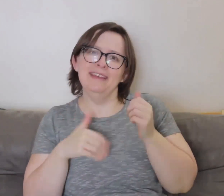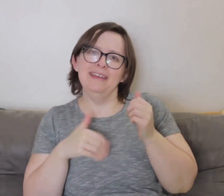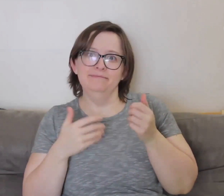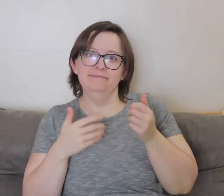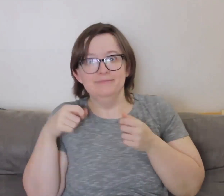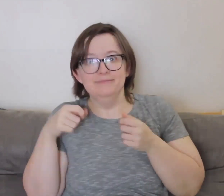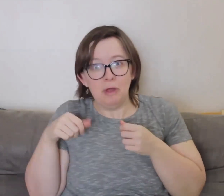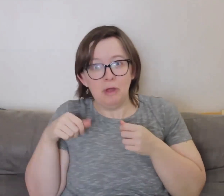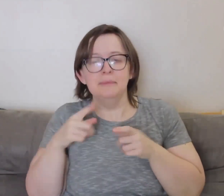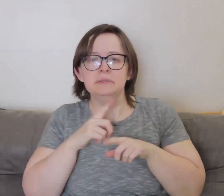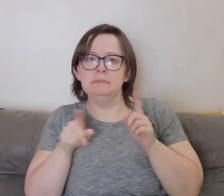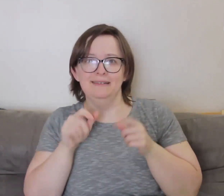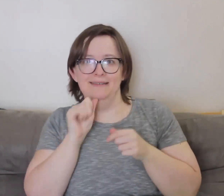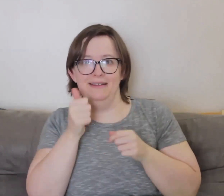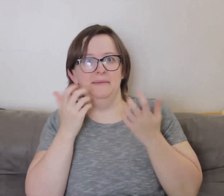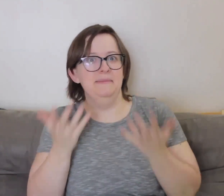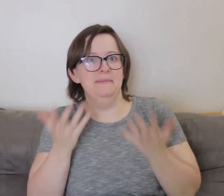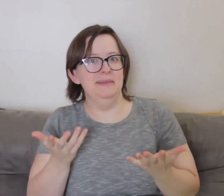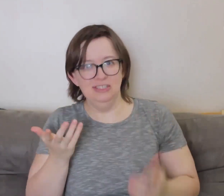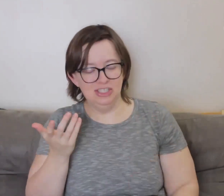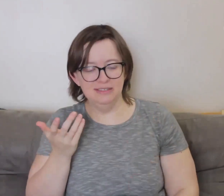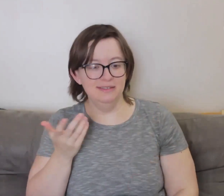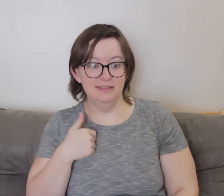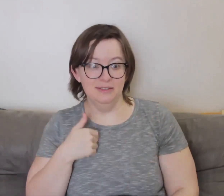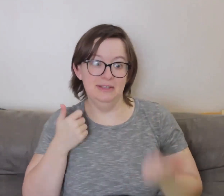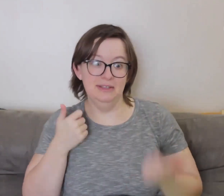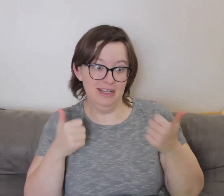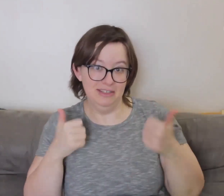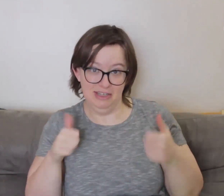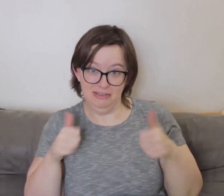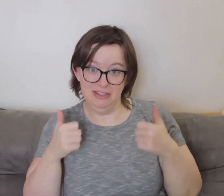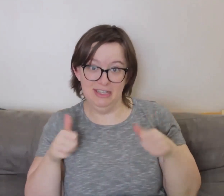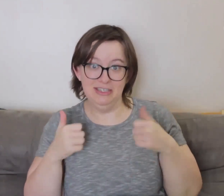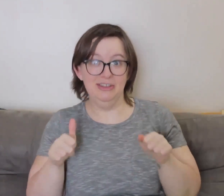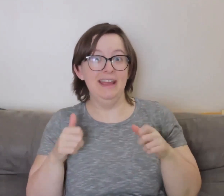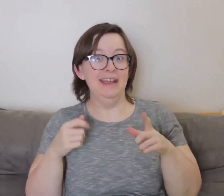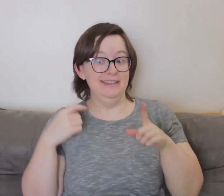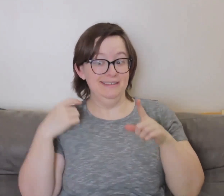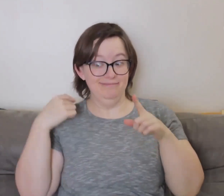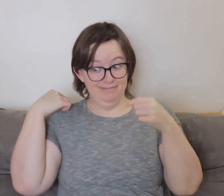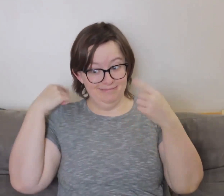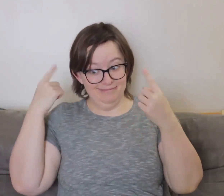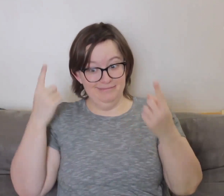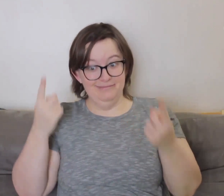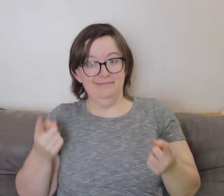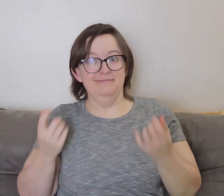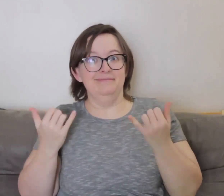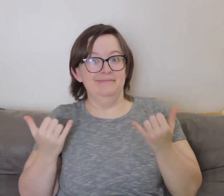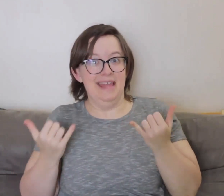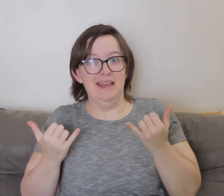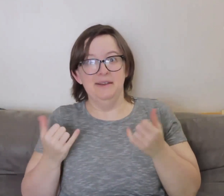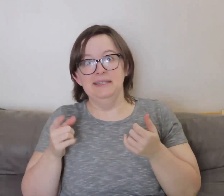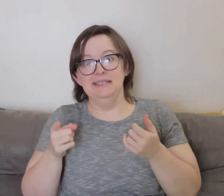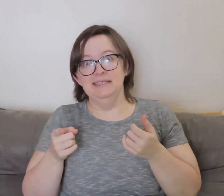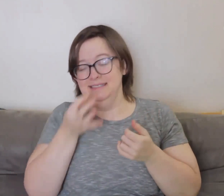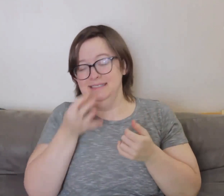And of course that meant that the baby wasn't getting much milk. Um, I kept trying,